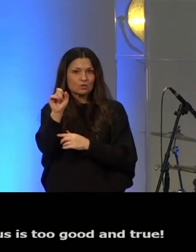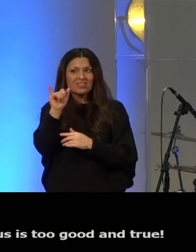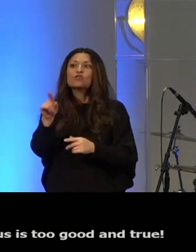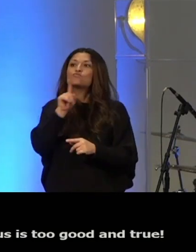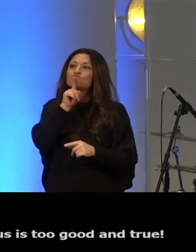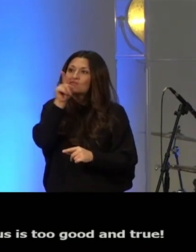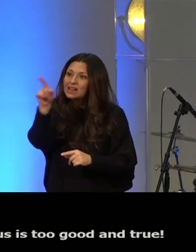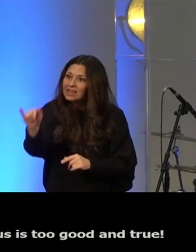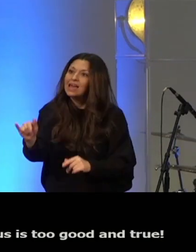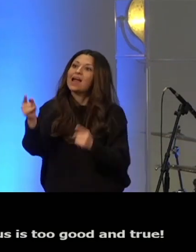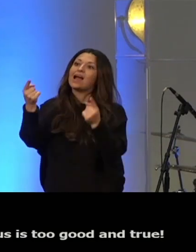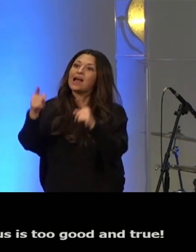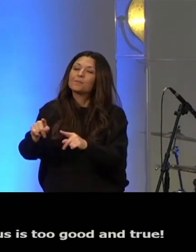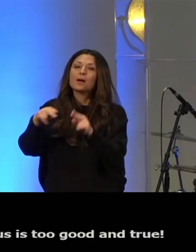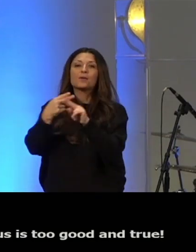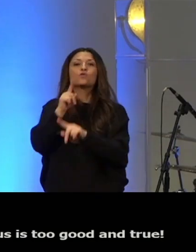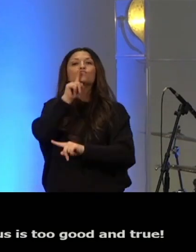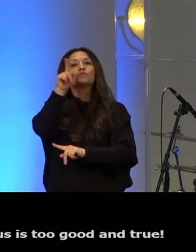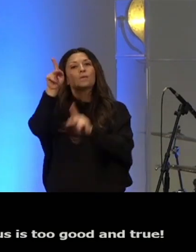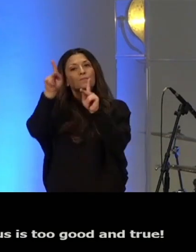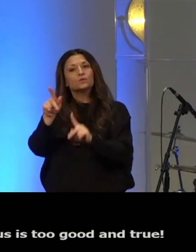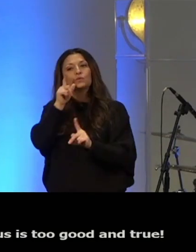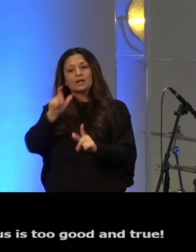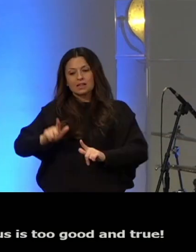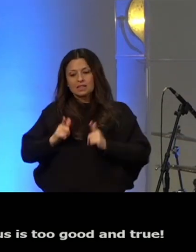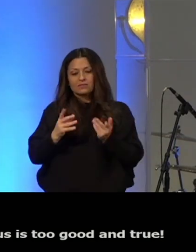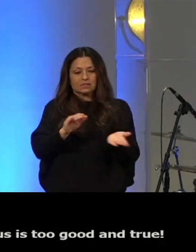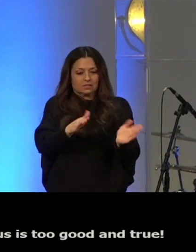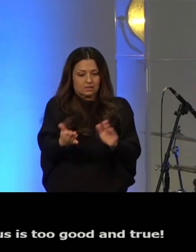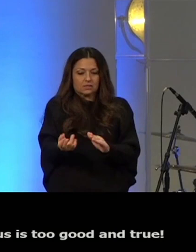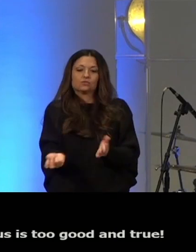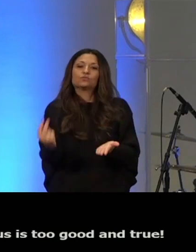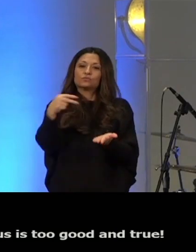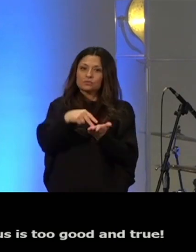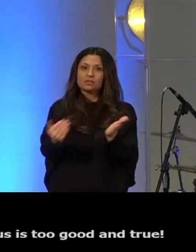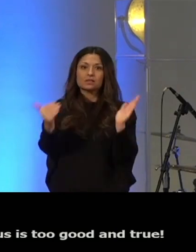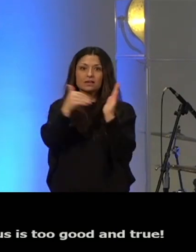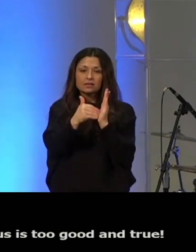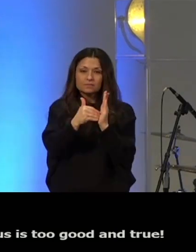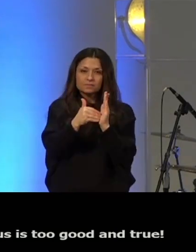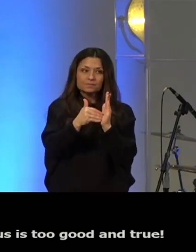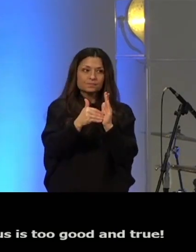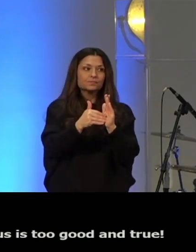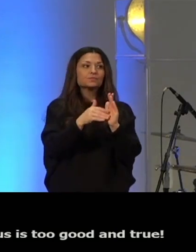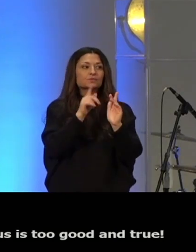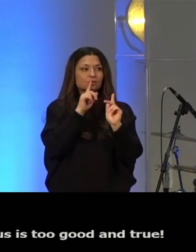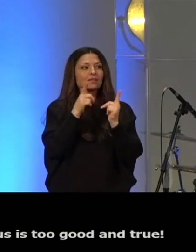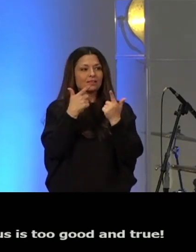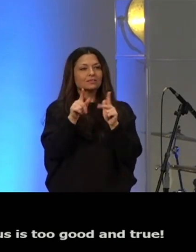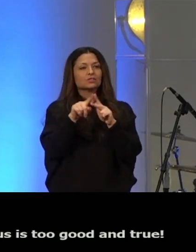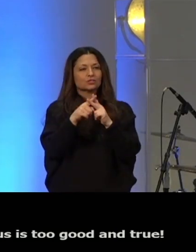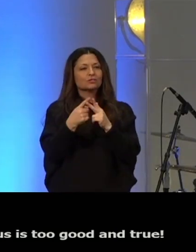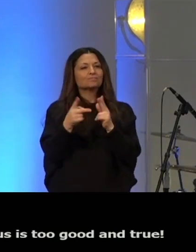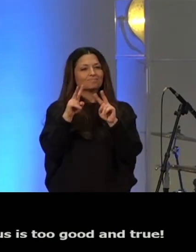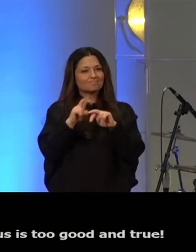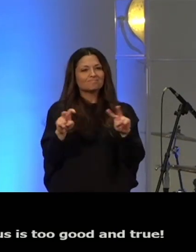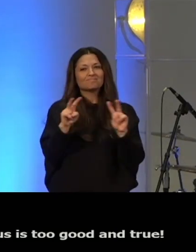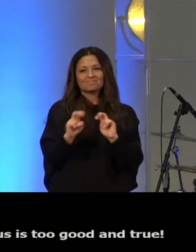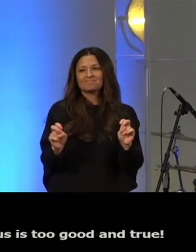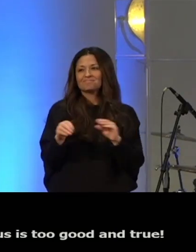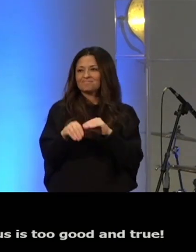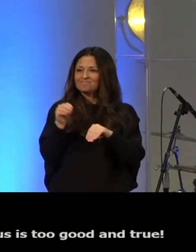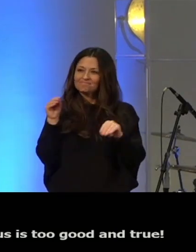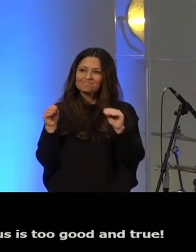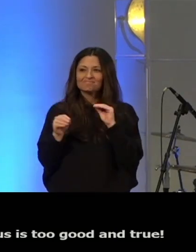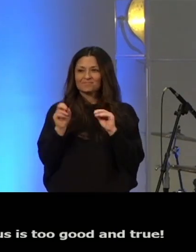happened. It's about a real person who lived and died and rose again. So let's start to unpack that Jesus is